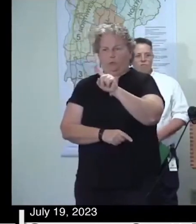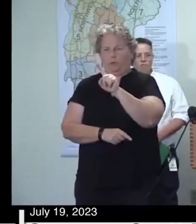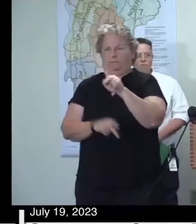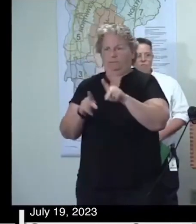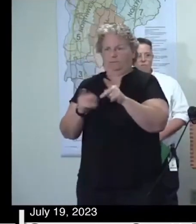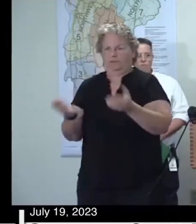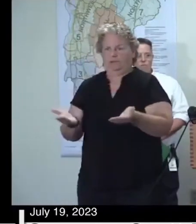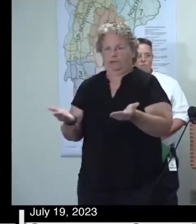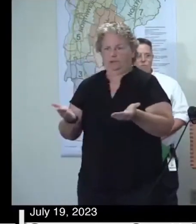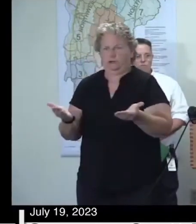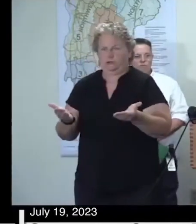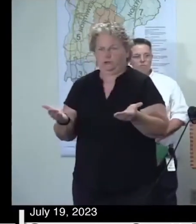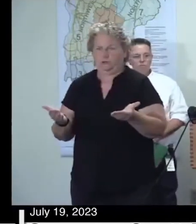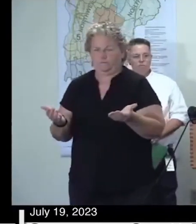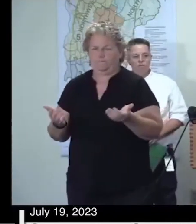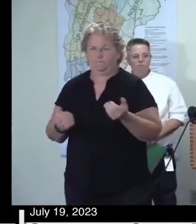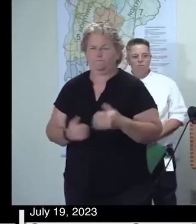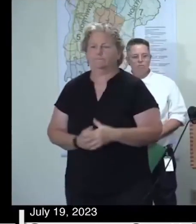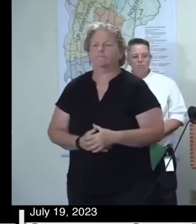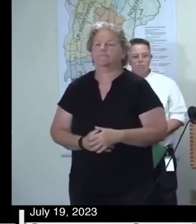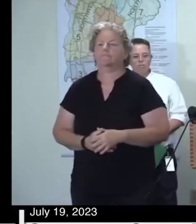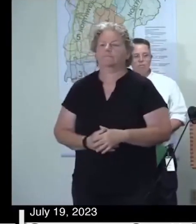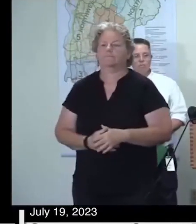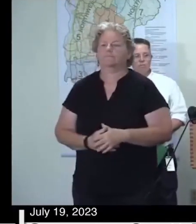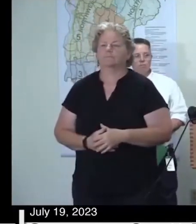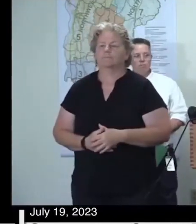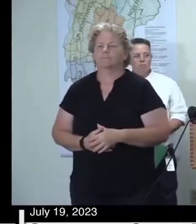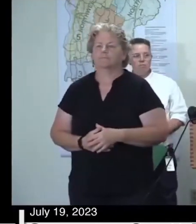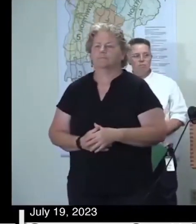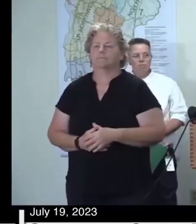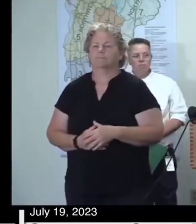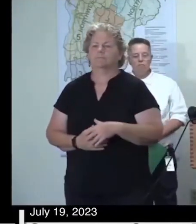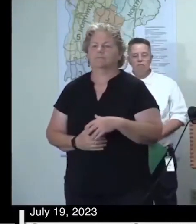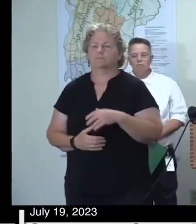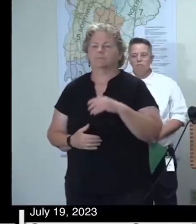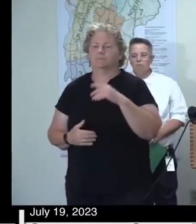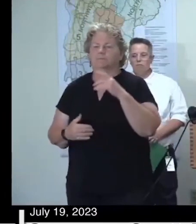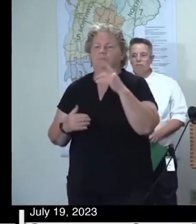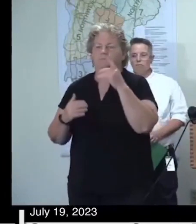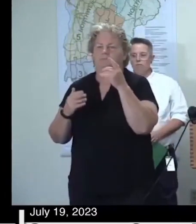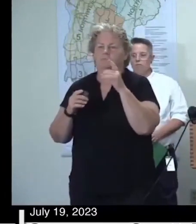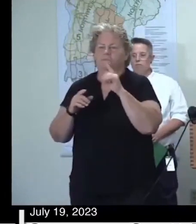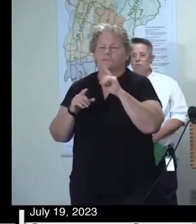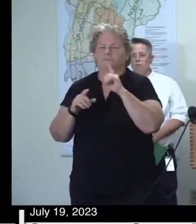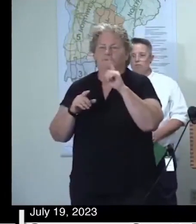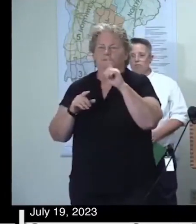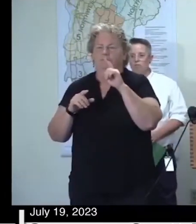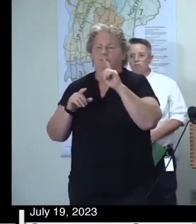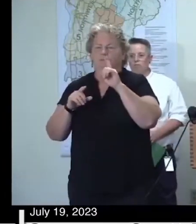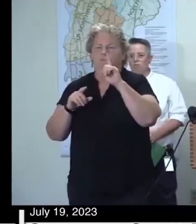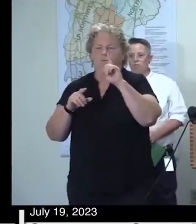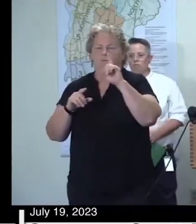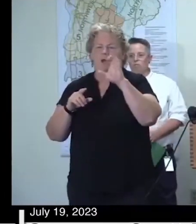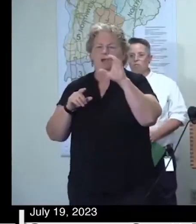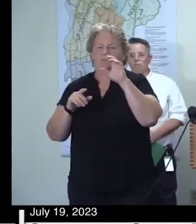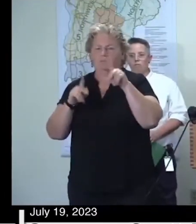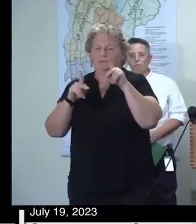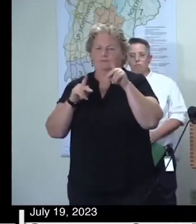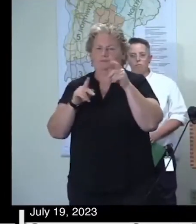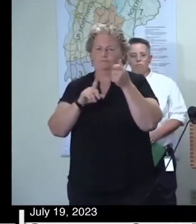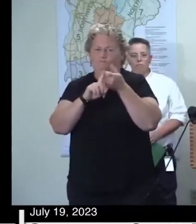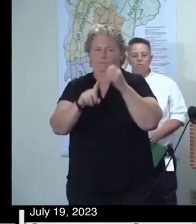assistance. Those are people that go and knock on doors to ask people what help they need and help them to sign up for FEMA assistance. They've also